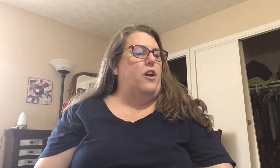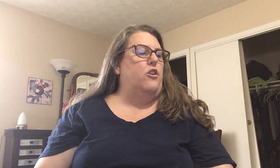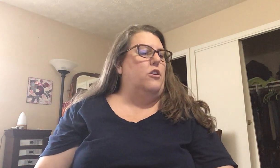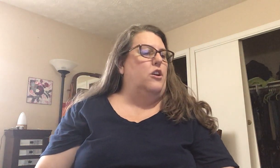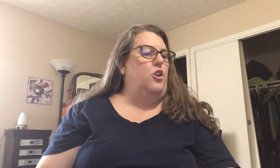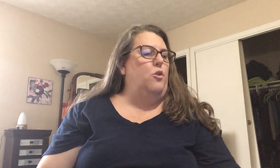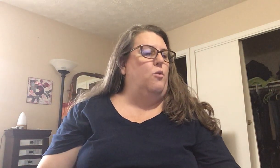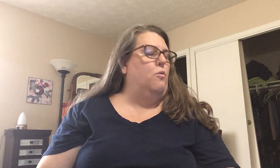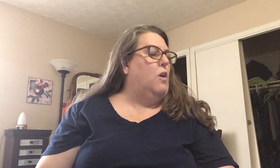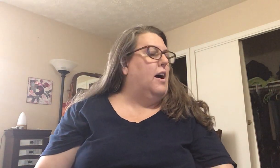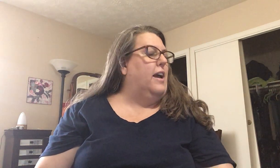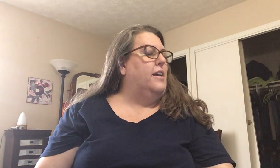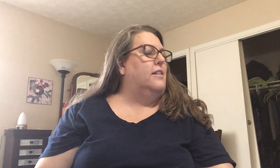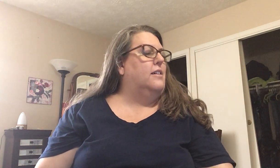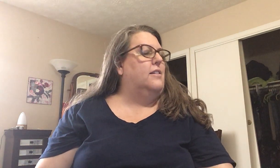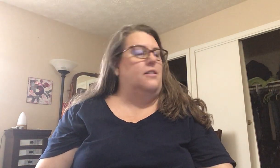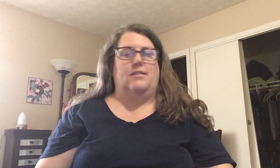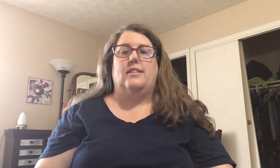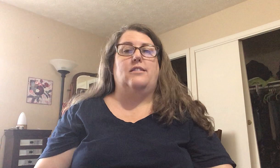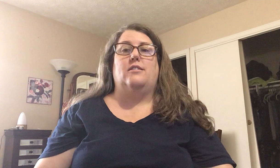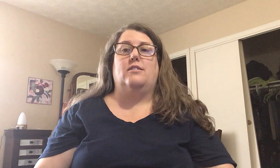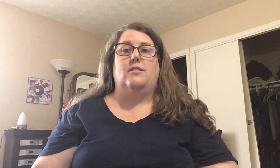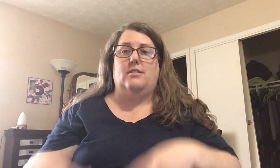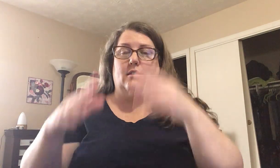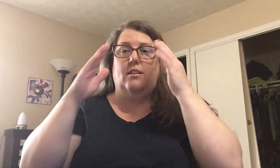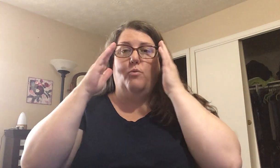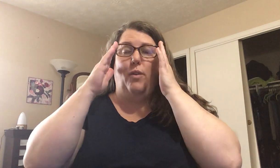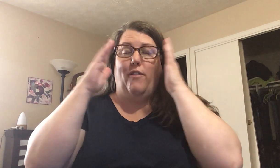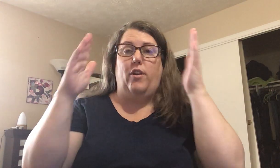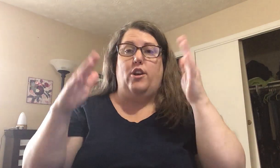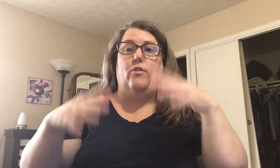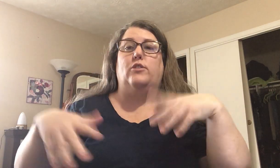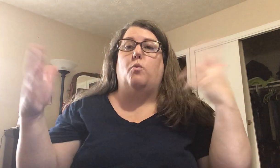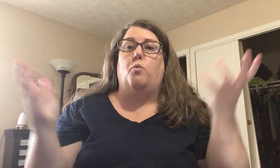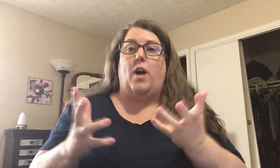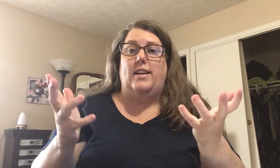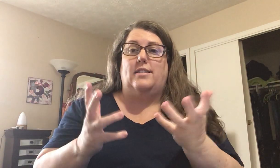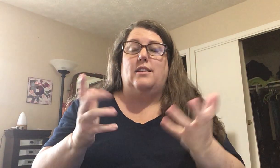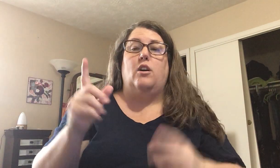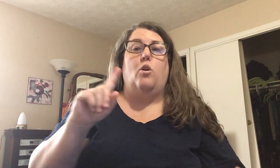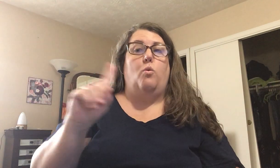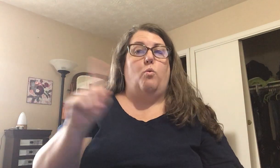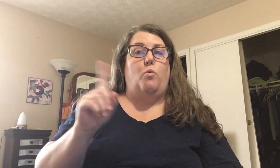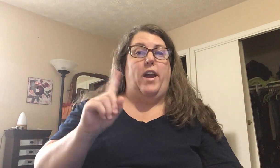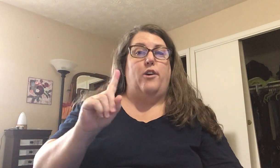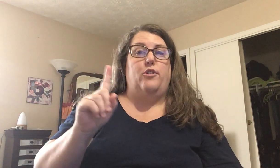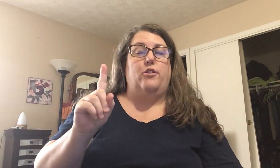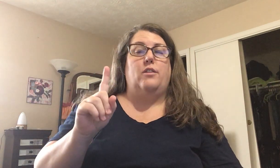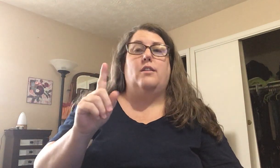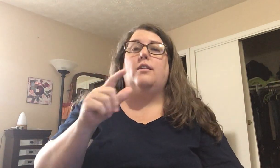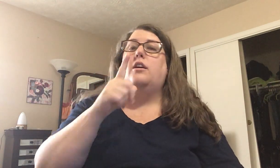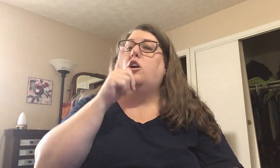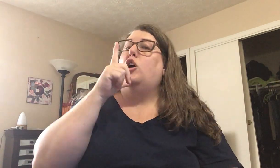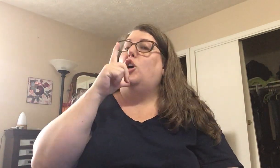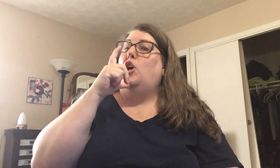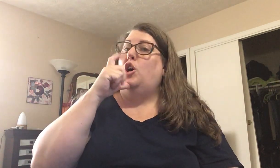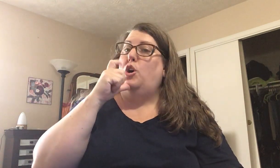where, and who, why. We've already know this. What, where,